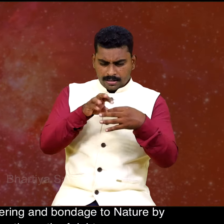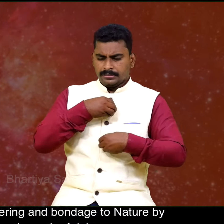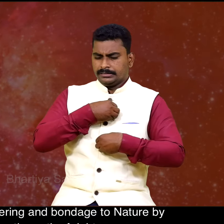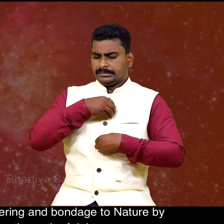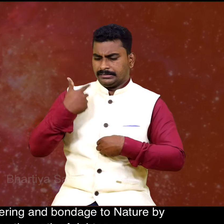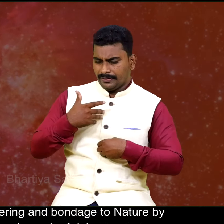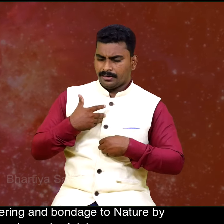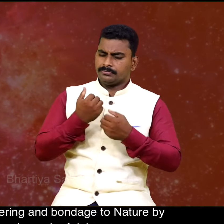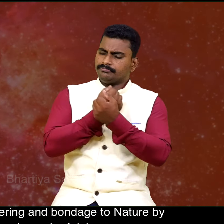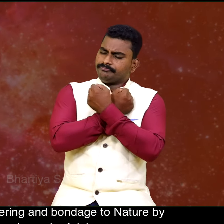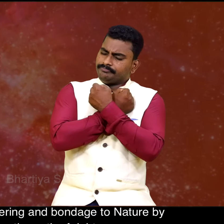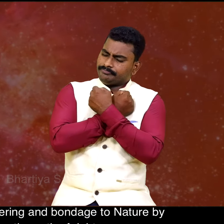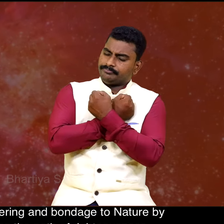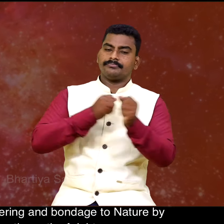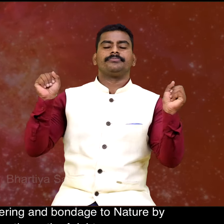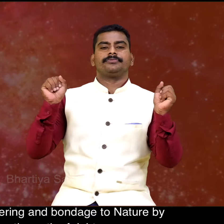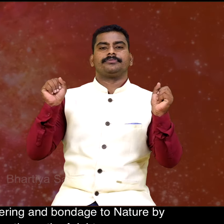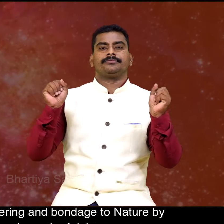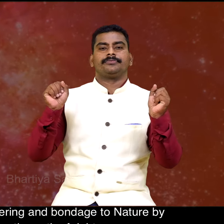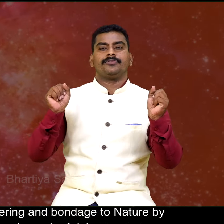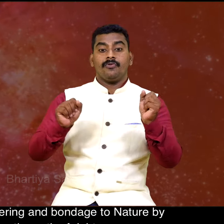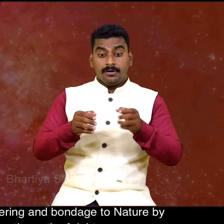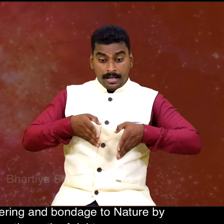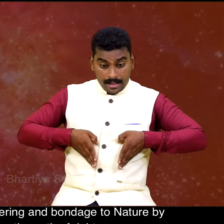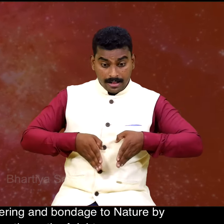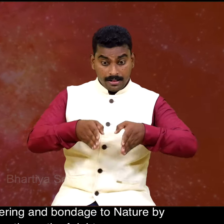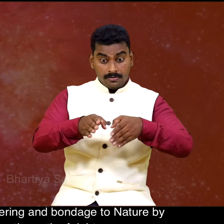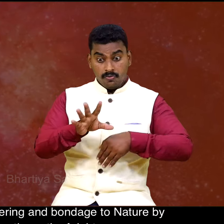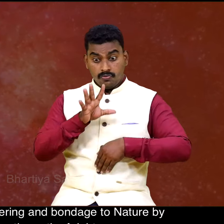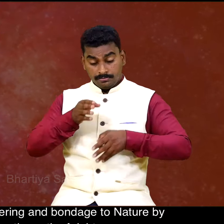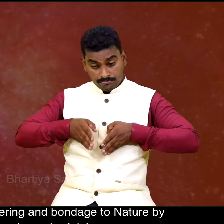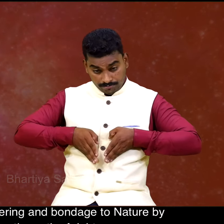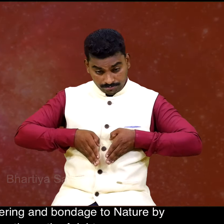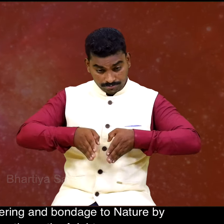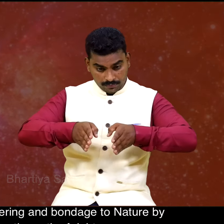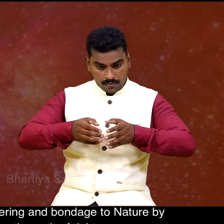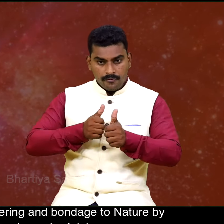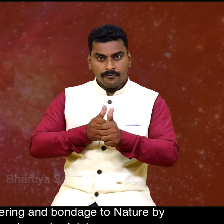and bondage to nature by following the path of righteousness.